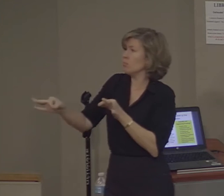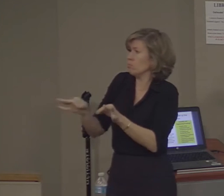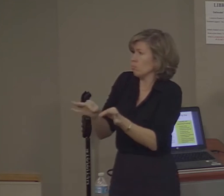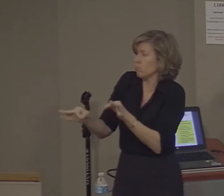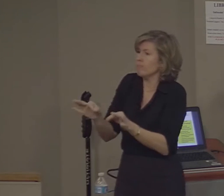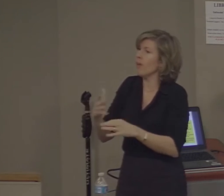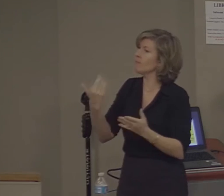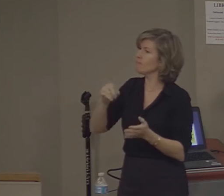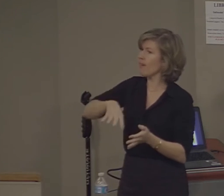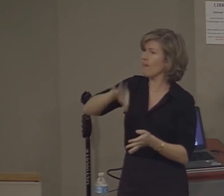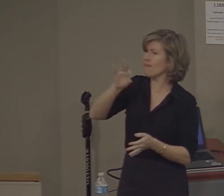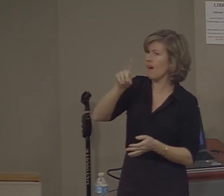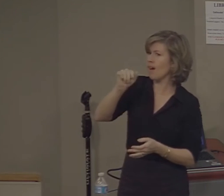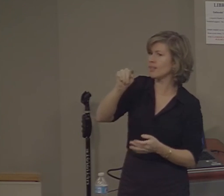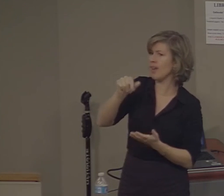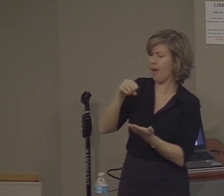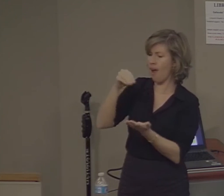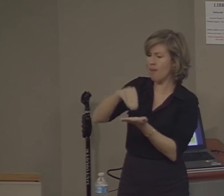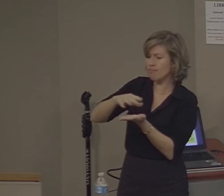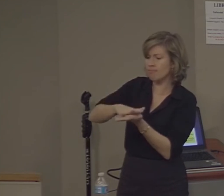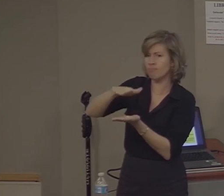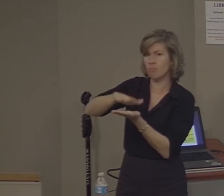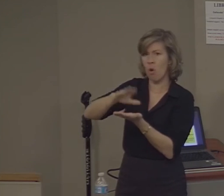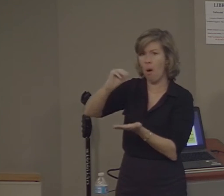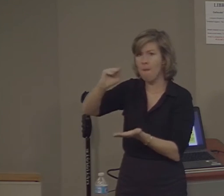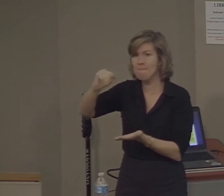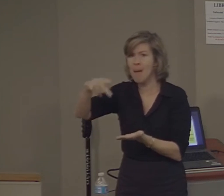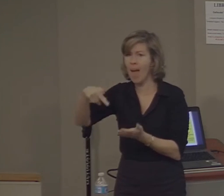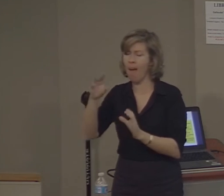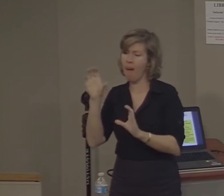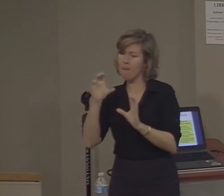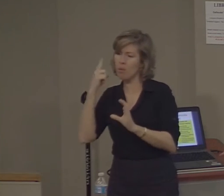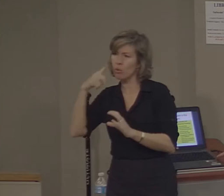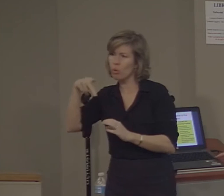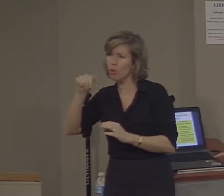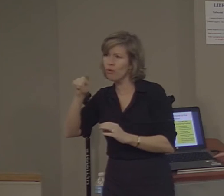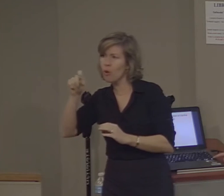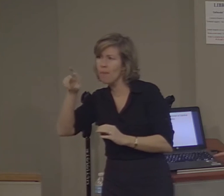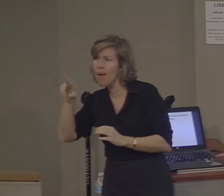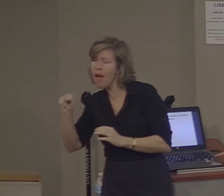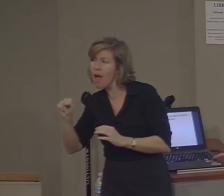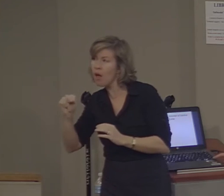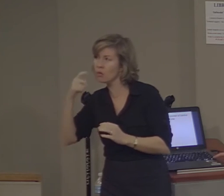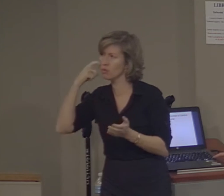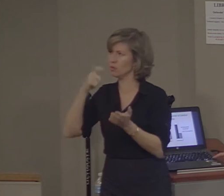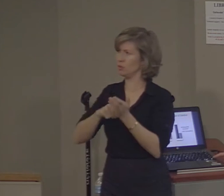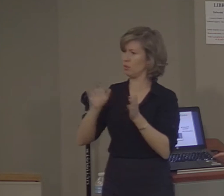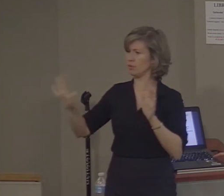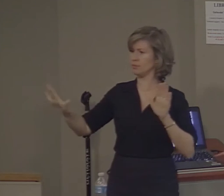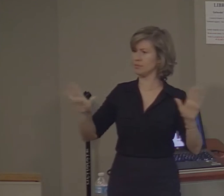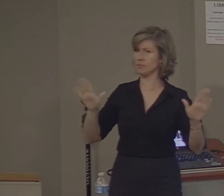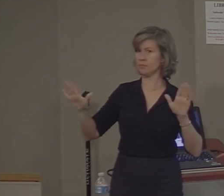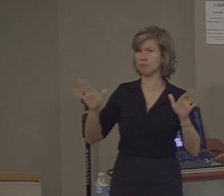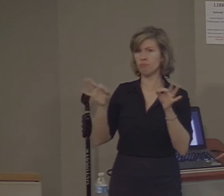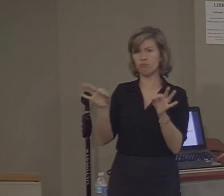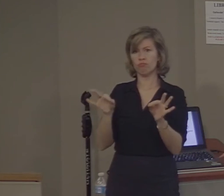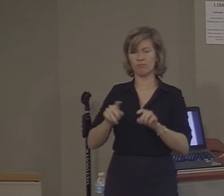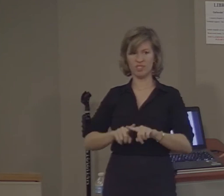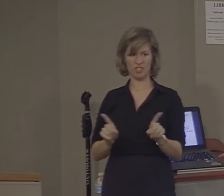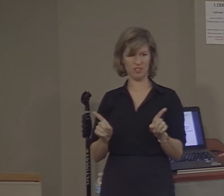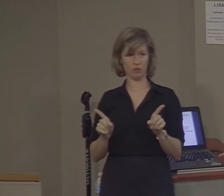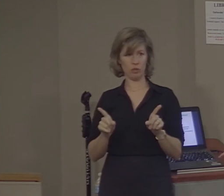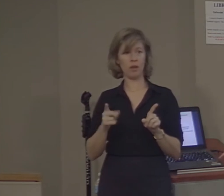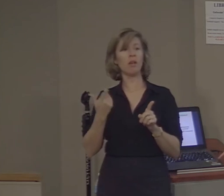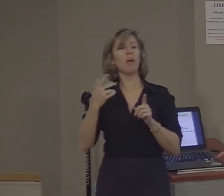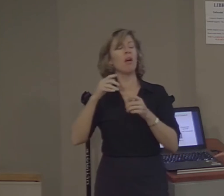and plotting it on a map and looking for patterns. And in fact, when you just make a graph of